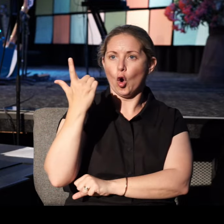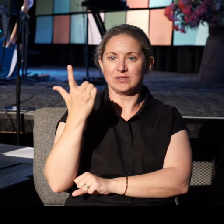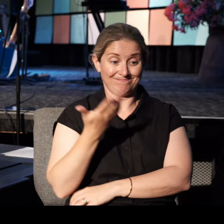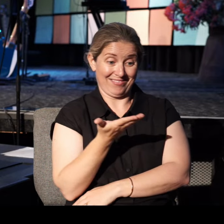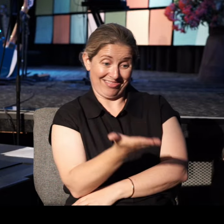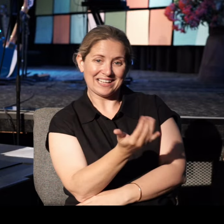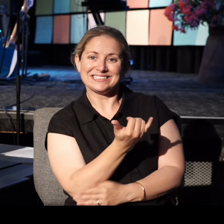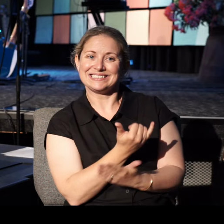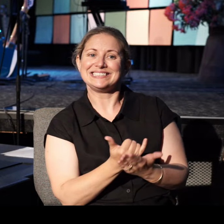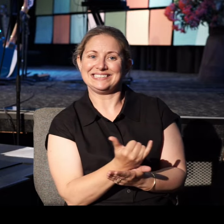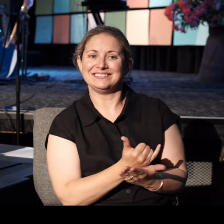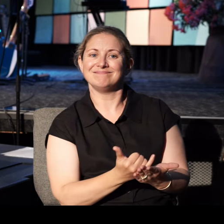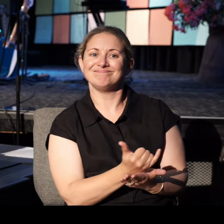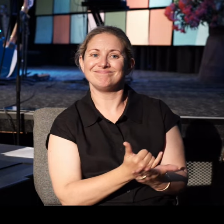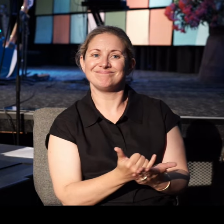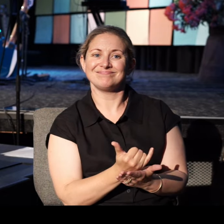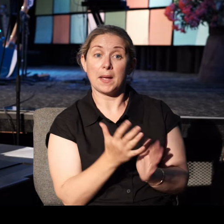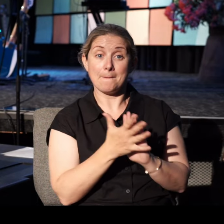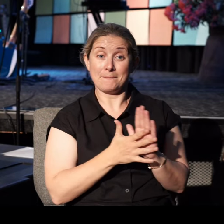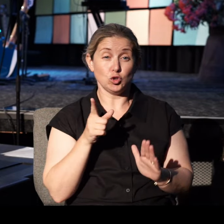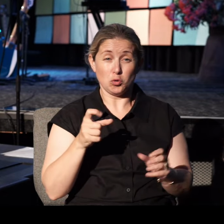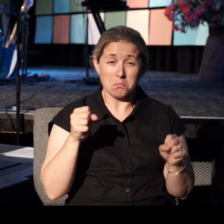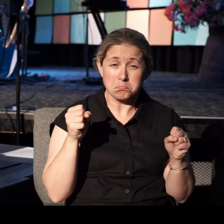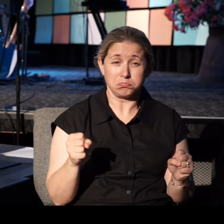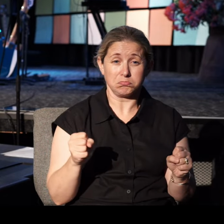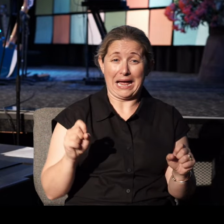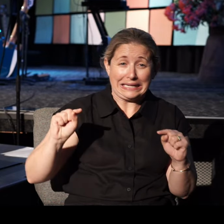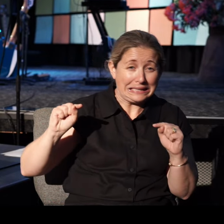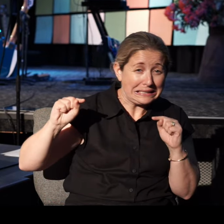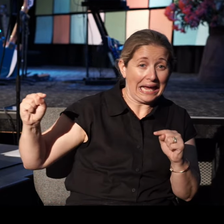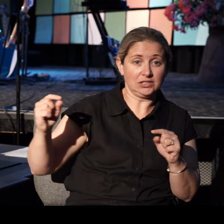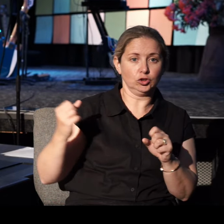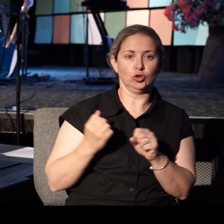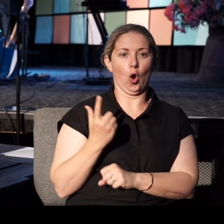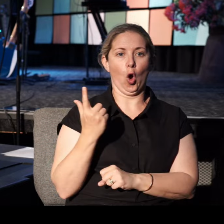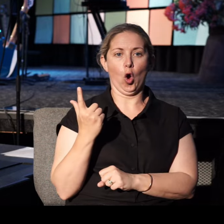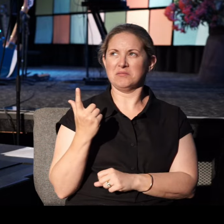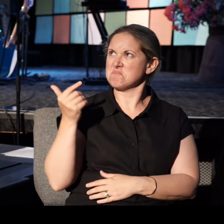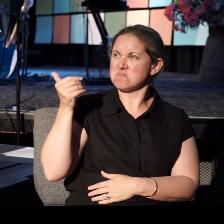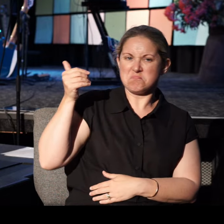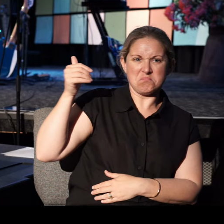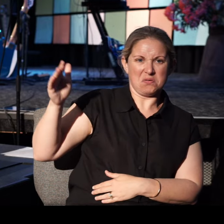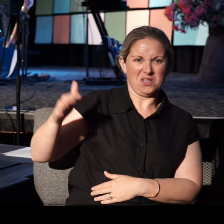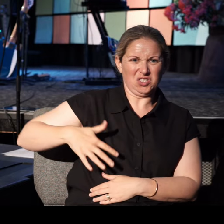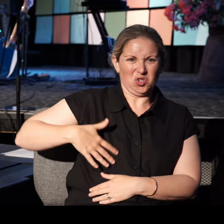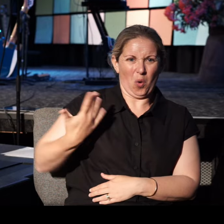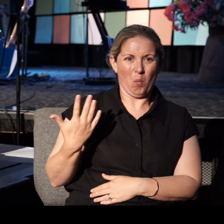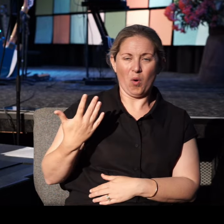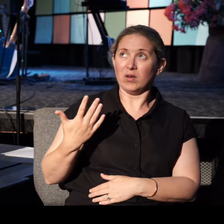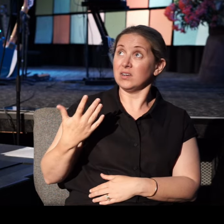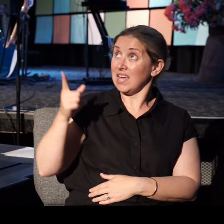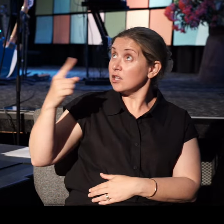it's independence from God. It's stepping outside of God, out from under his